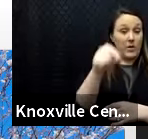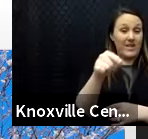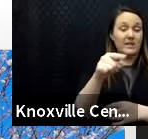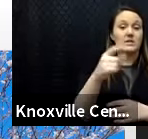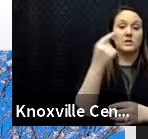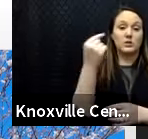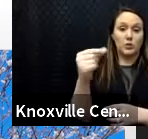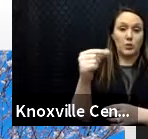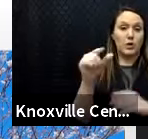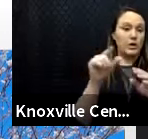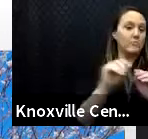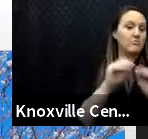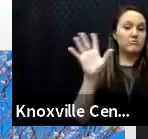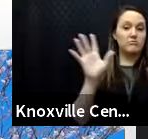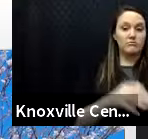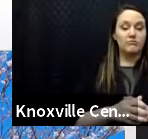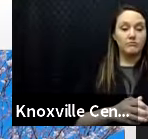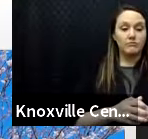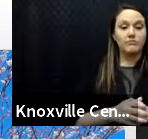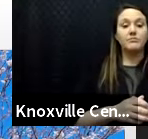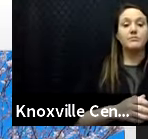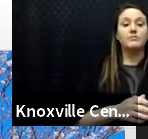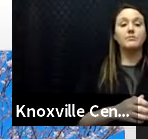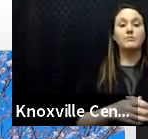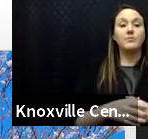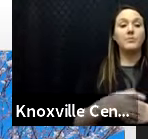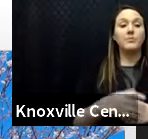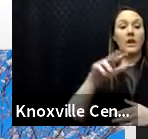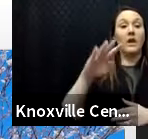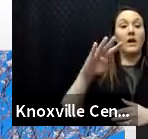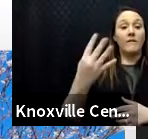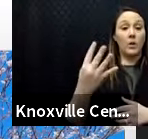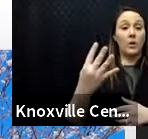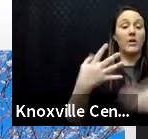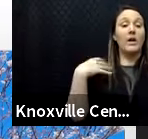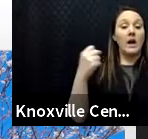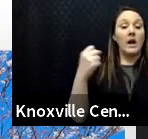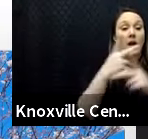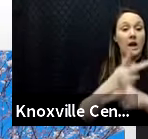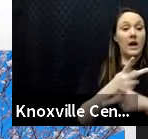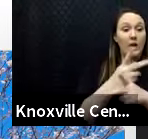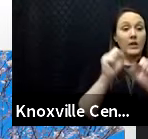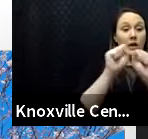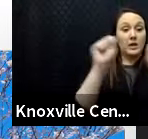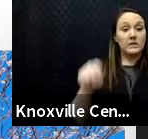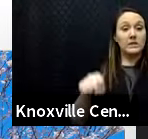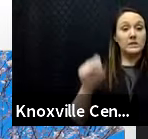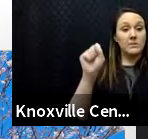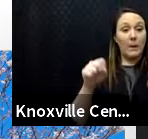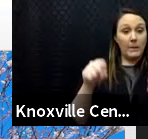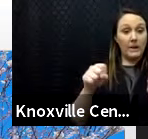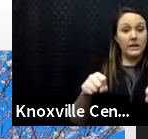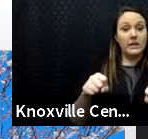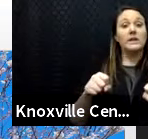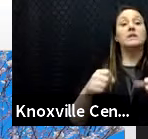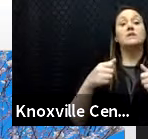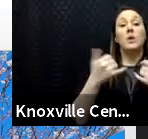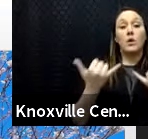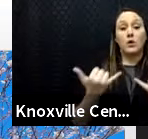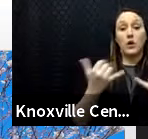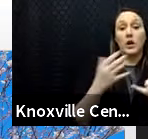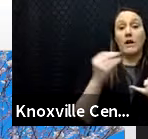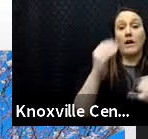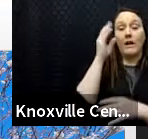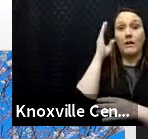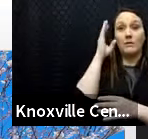Our fourth benchmark, healthcare system capabilities remain within current and forecasted surge capacity. These